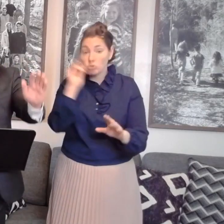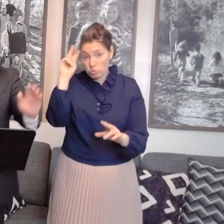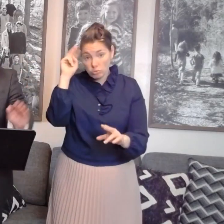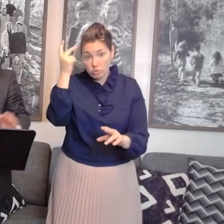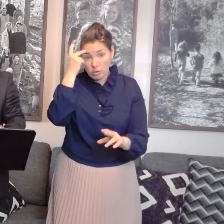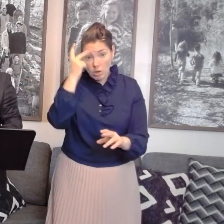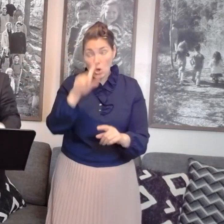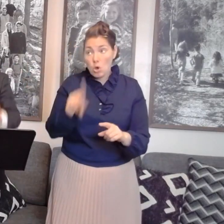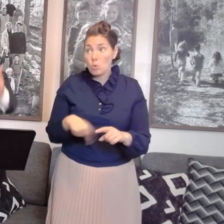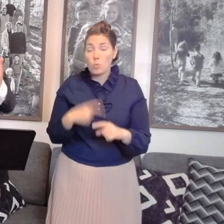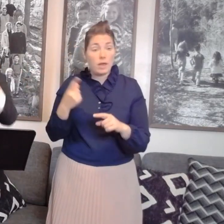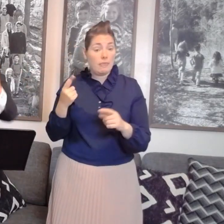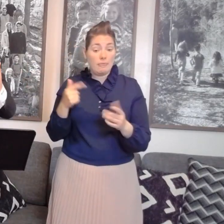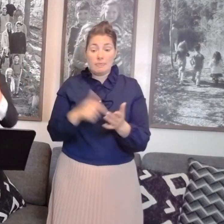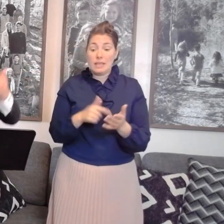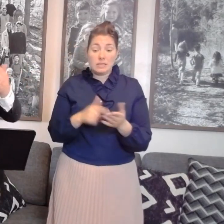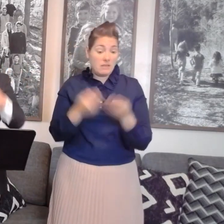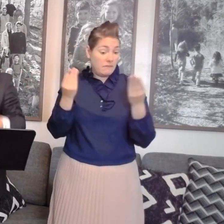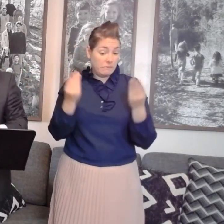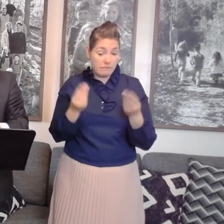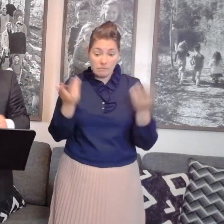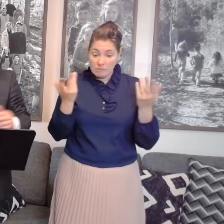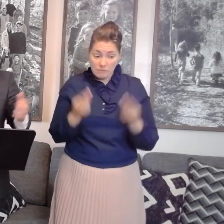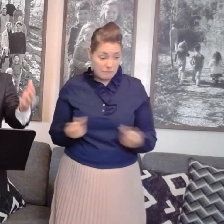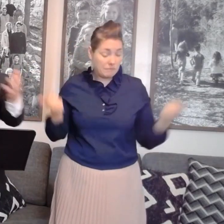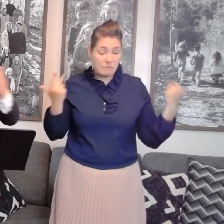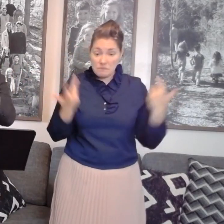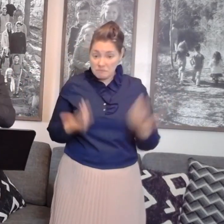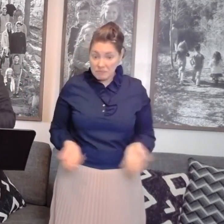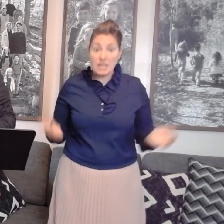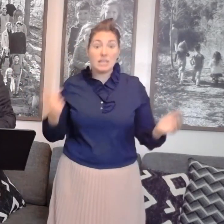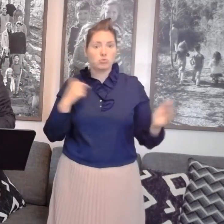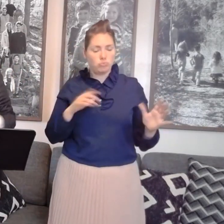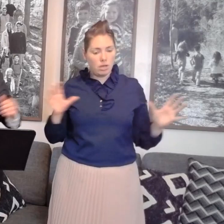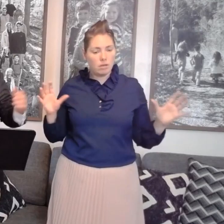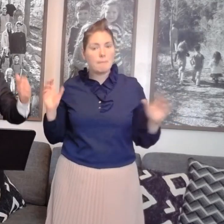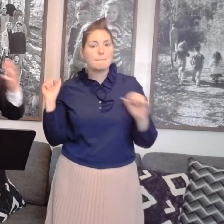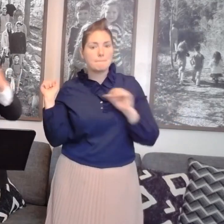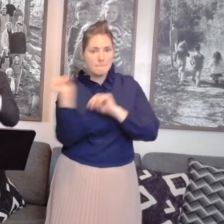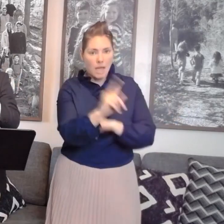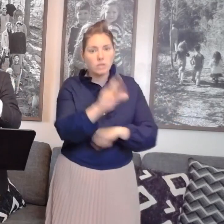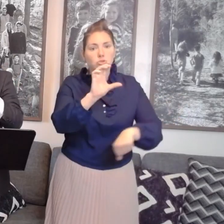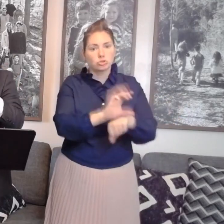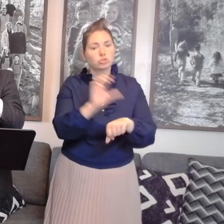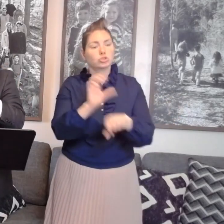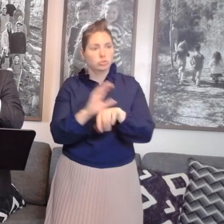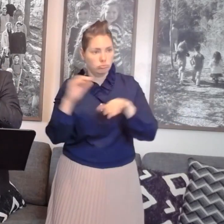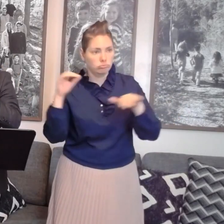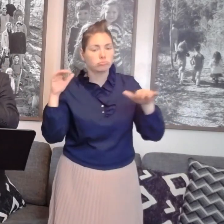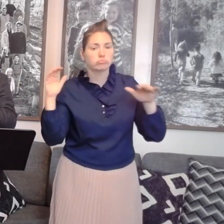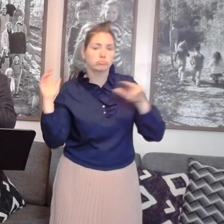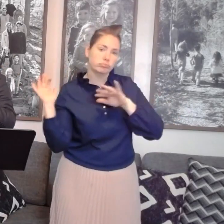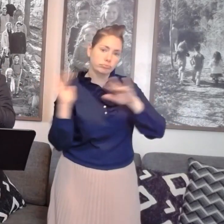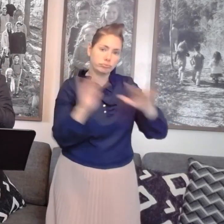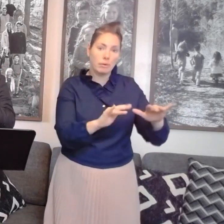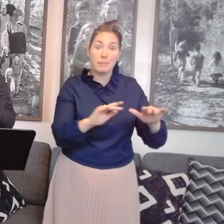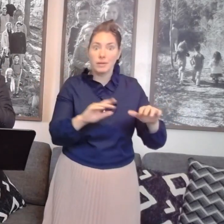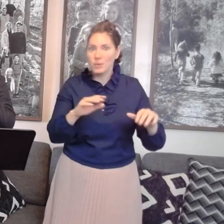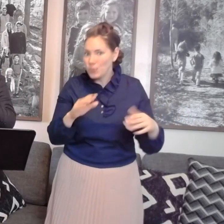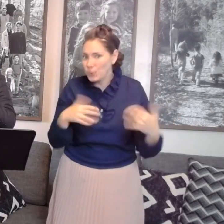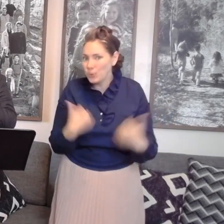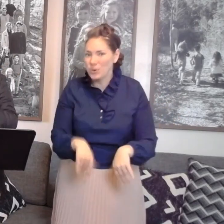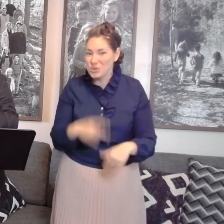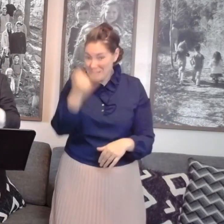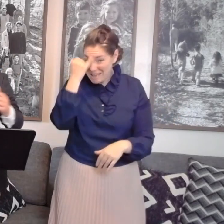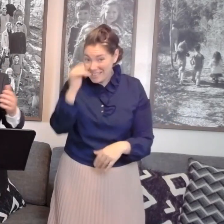all of this is over, we're coming back to church. We're coming back together. And can you imagine what that first service is going to be